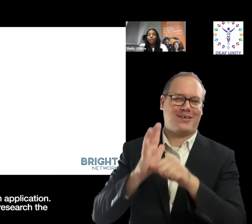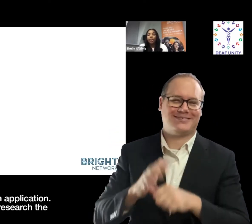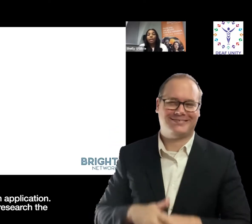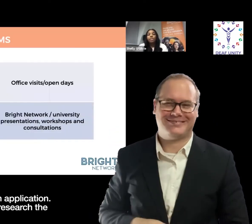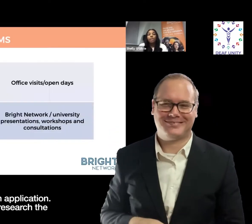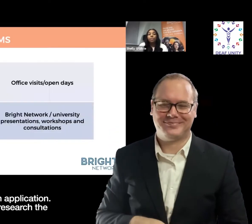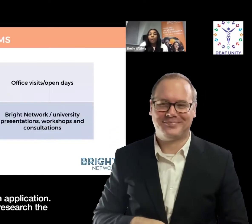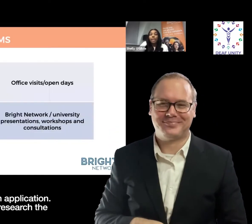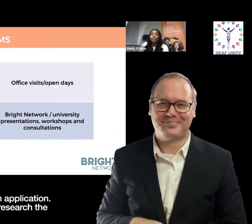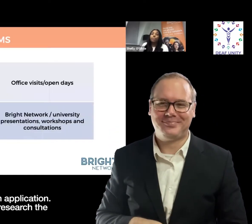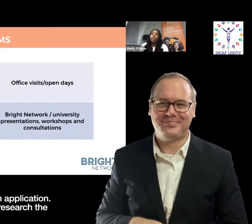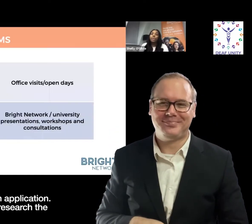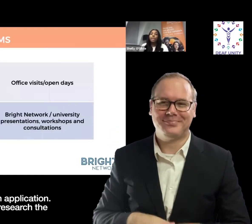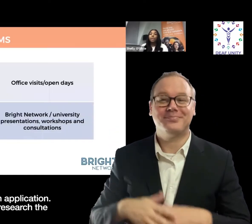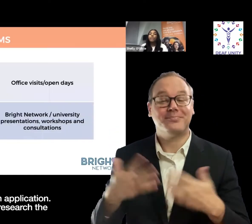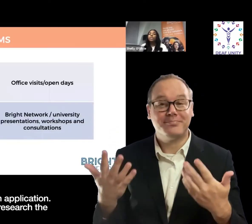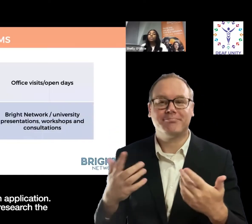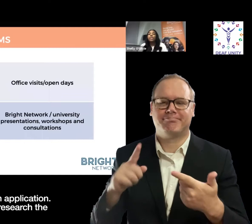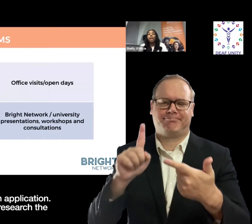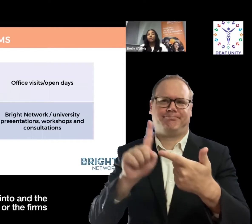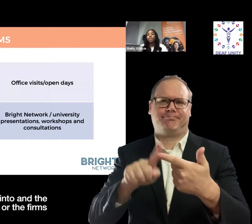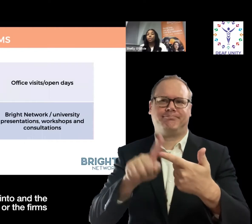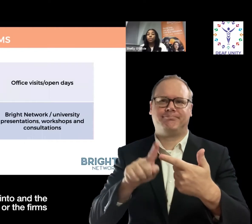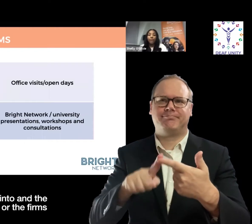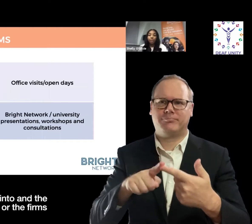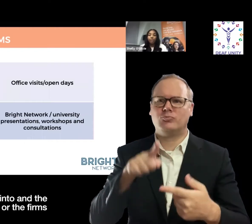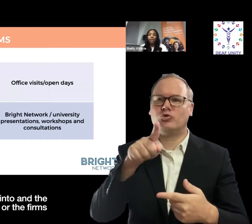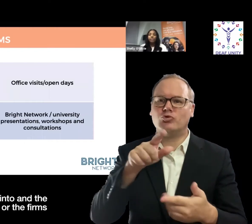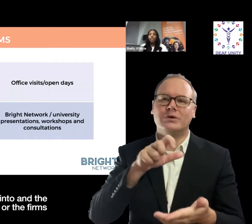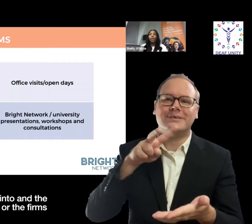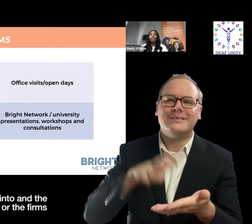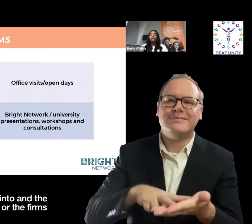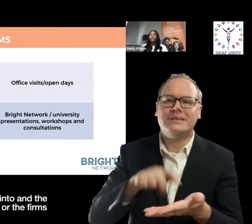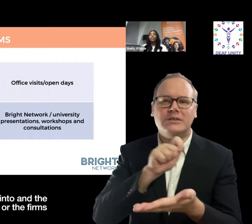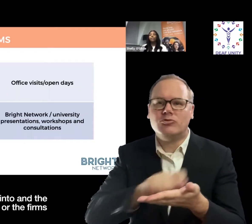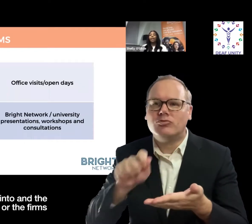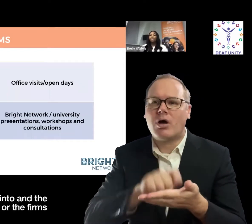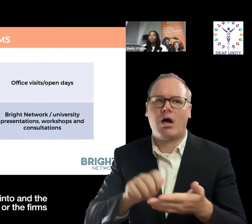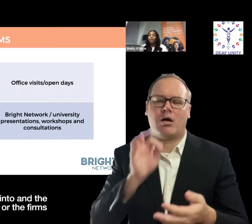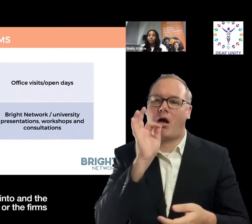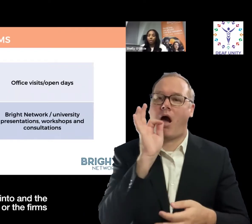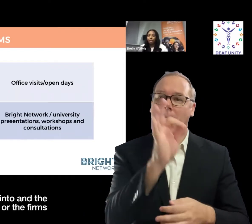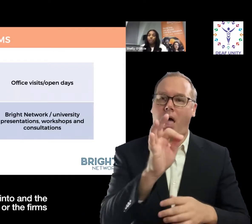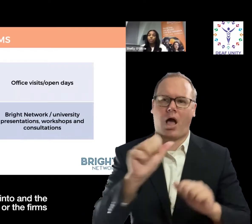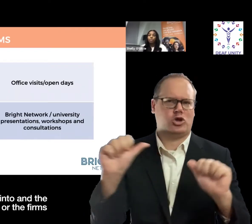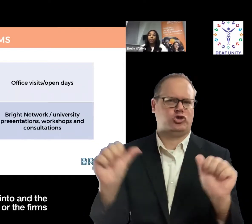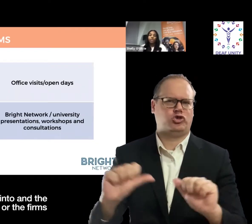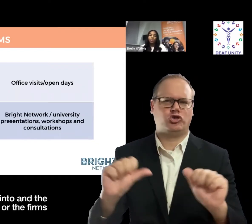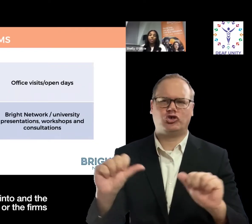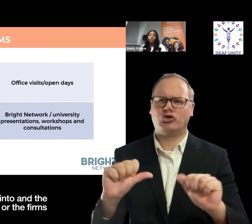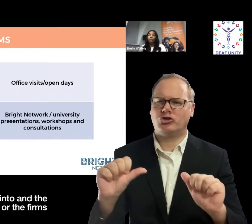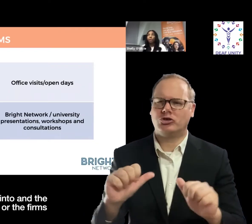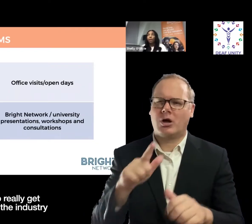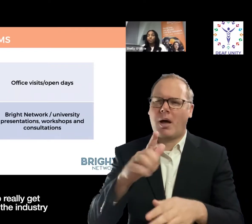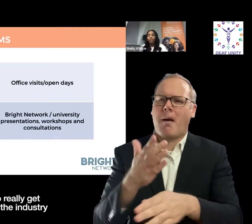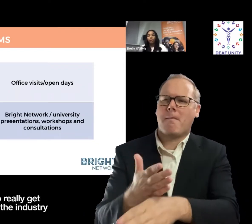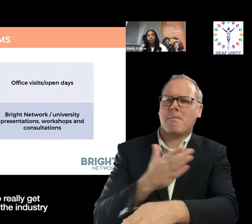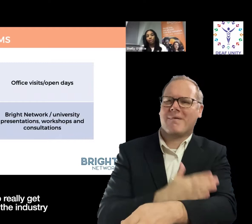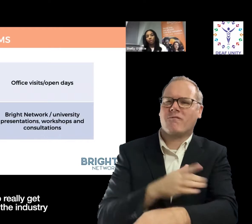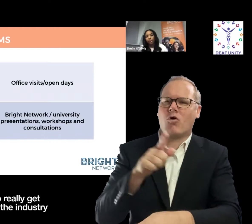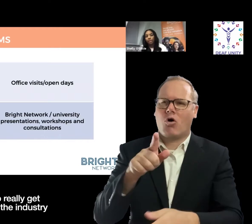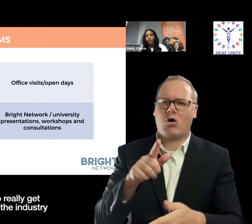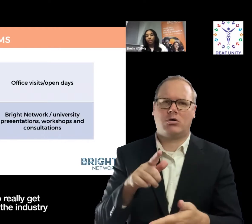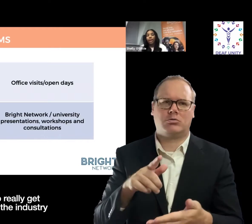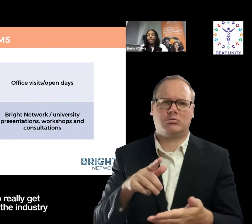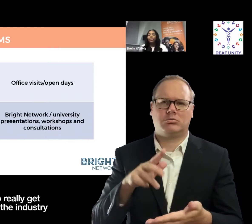application. So first and foremost, you need to research the career that you're looking to enter into and the firm that you're looking to apply to, or the firms that you're looking